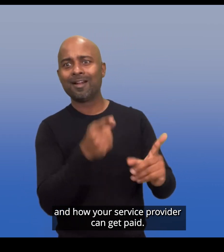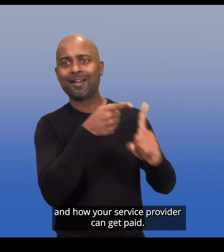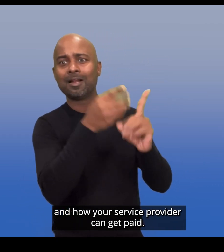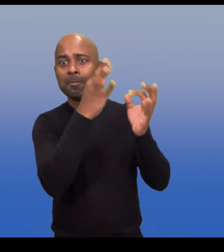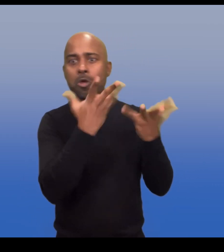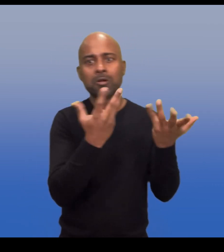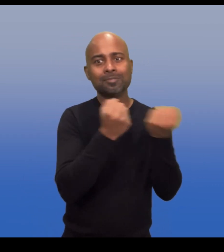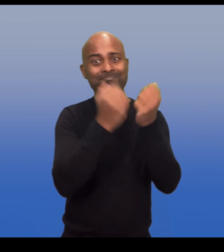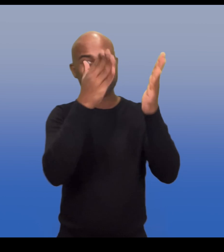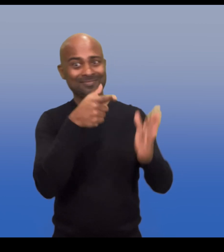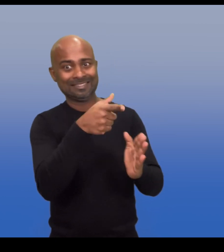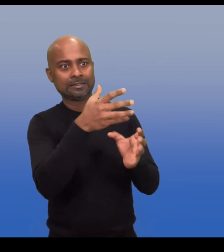paid.